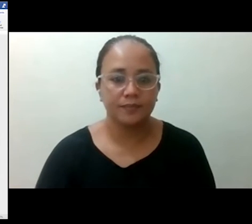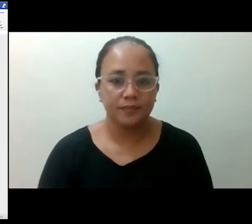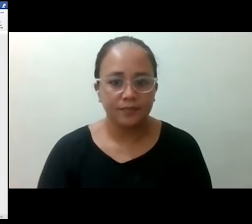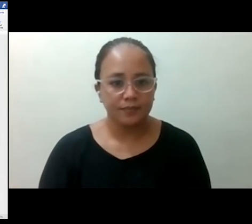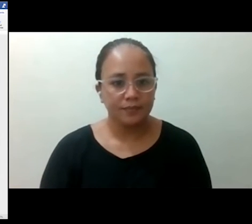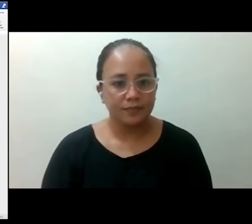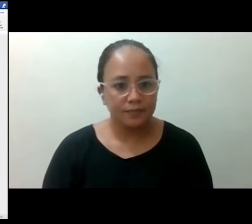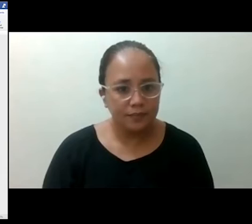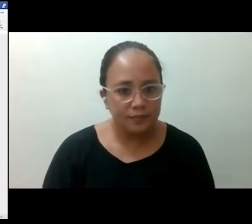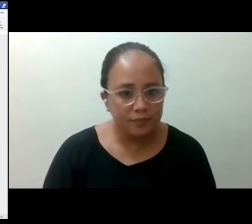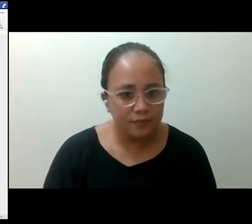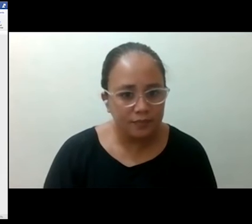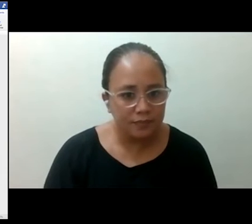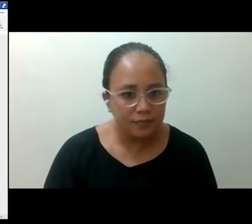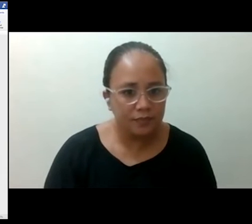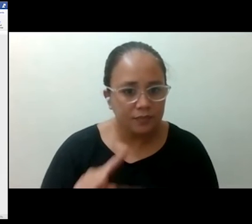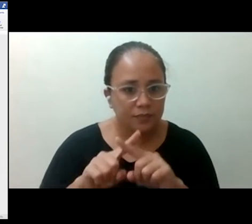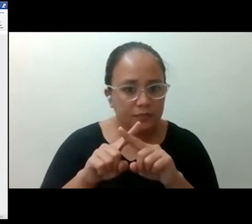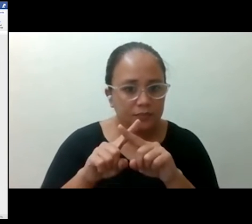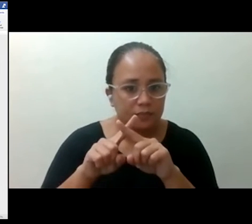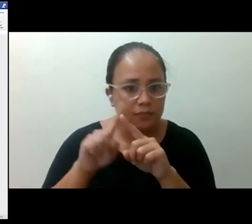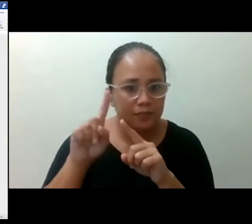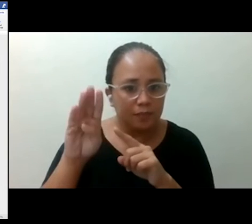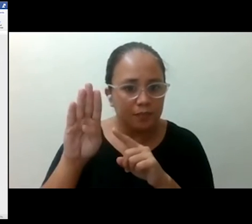Okay, multiply by times.